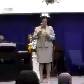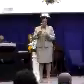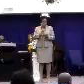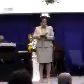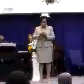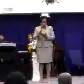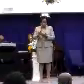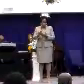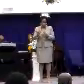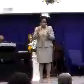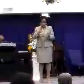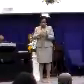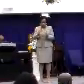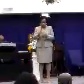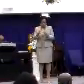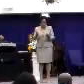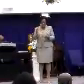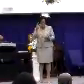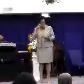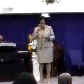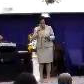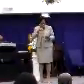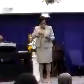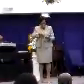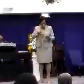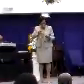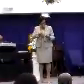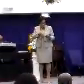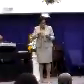sanctified. Go in the Bible, the first thing you ought to study,